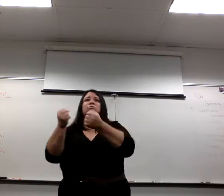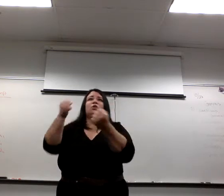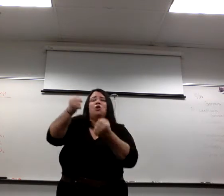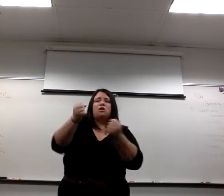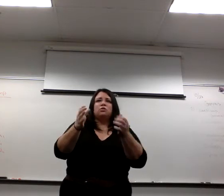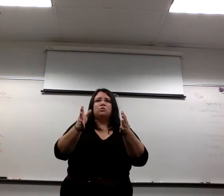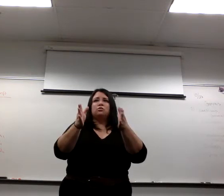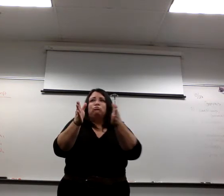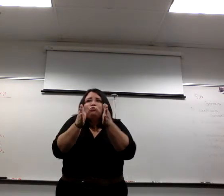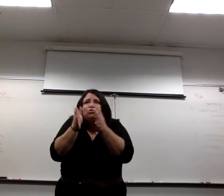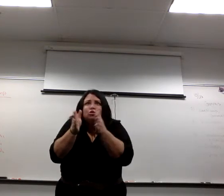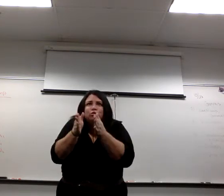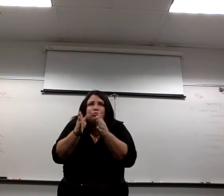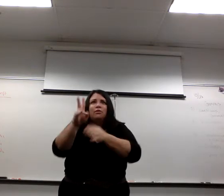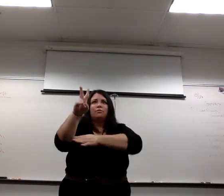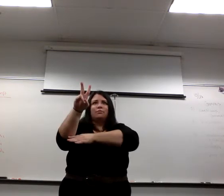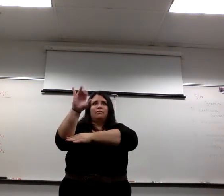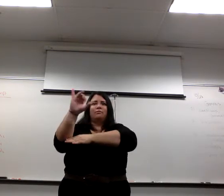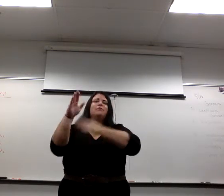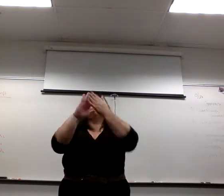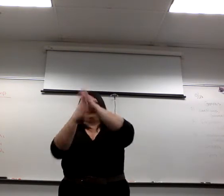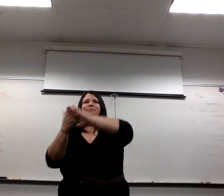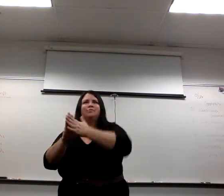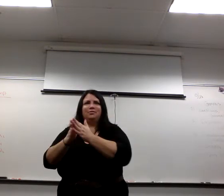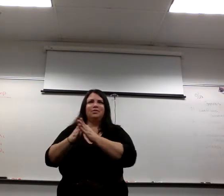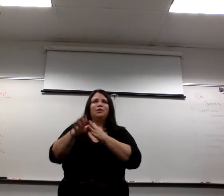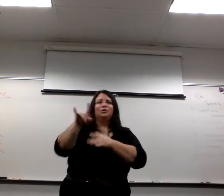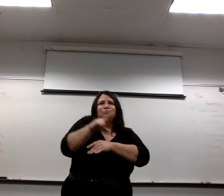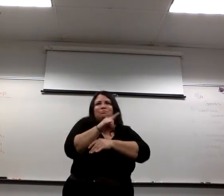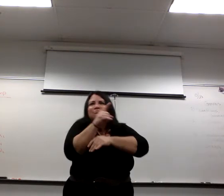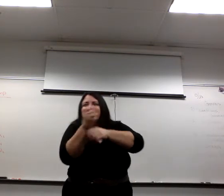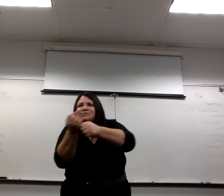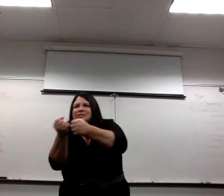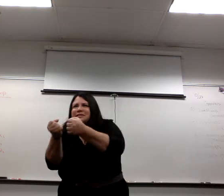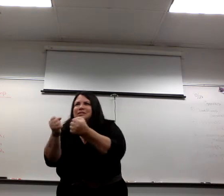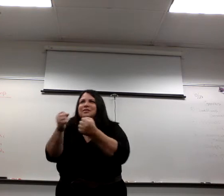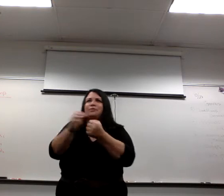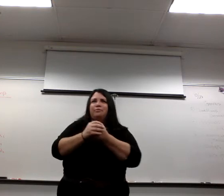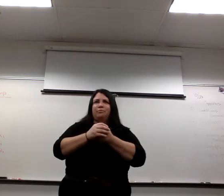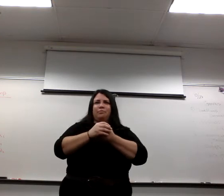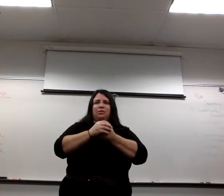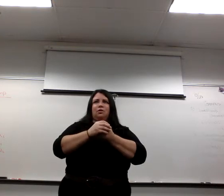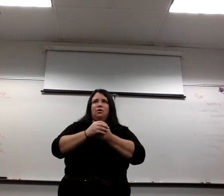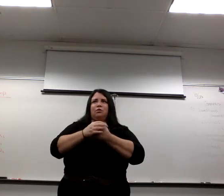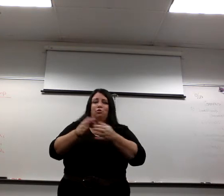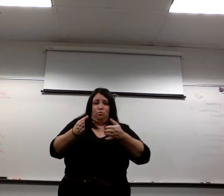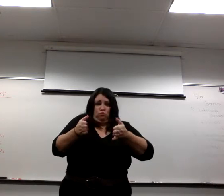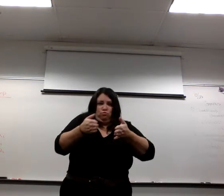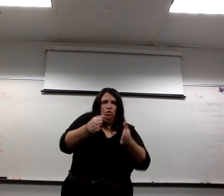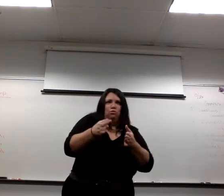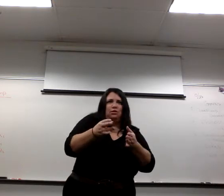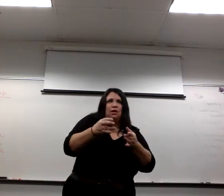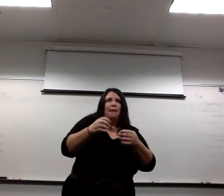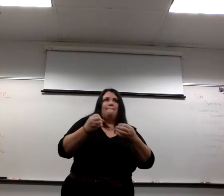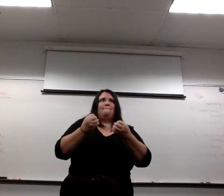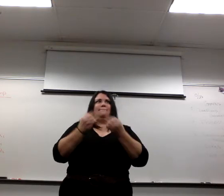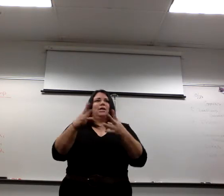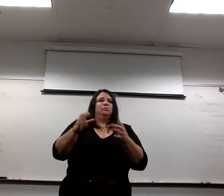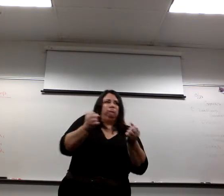hours, 6 hours of driving through the road that has the most amounts of turns in the world. It's